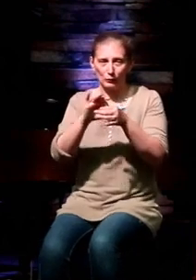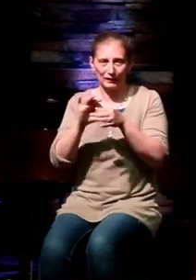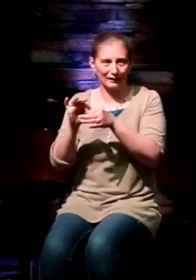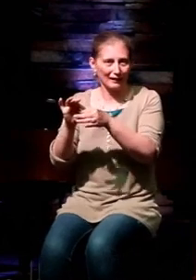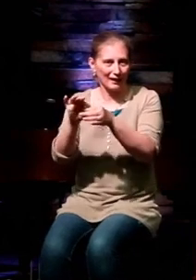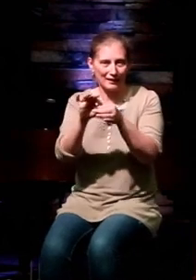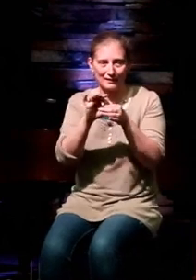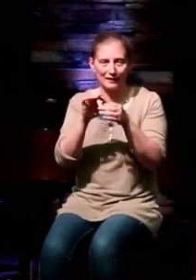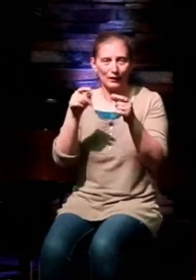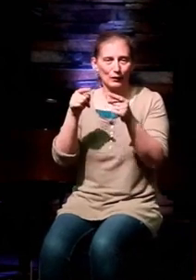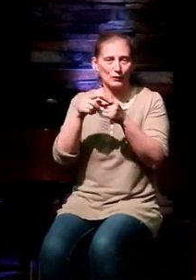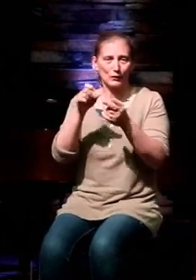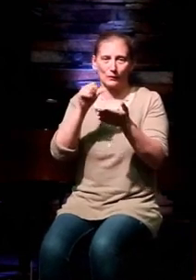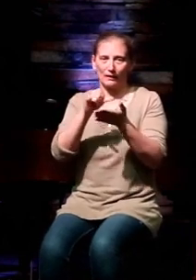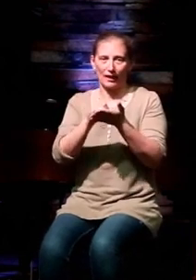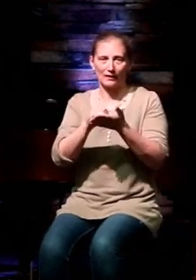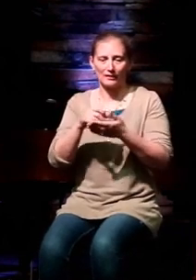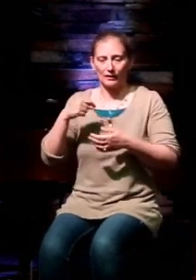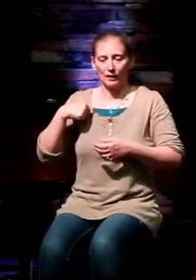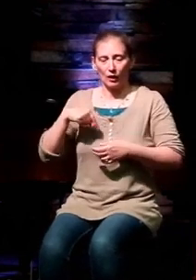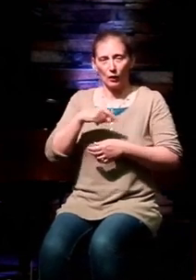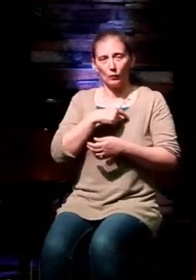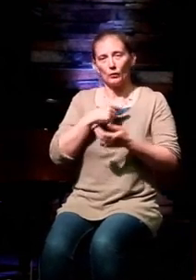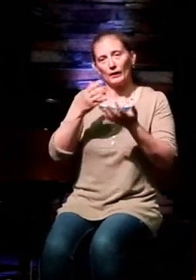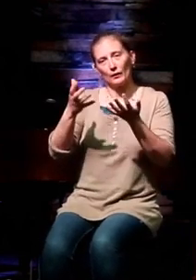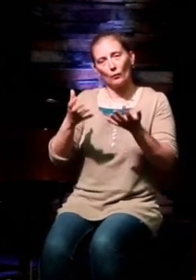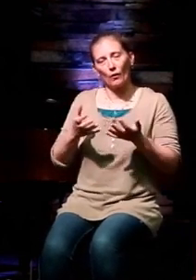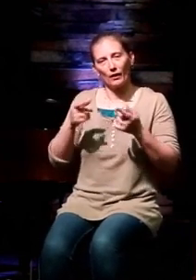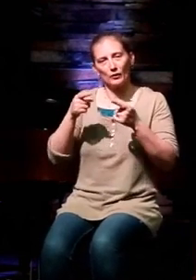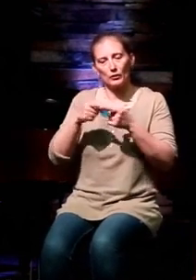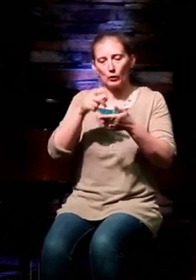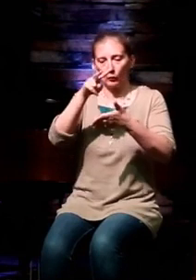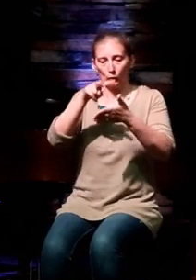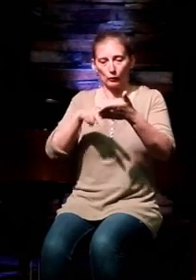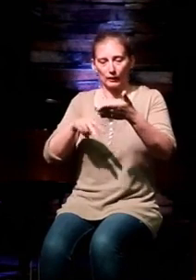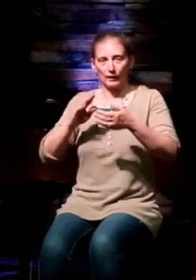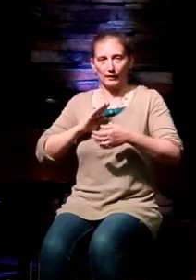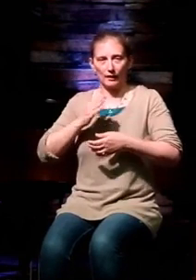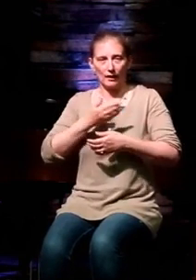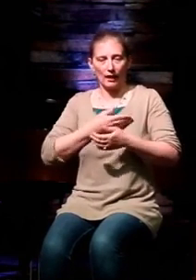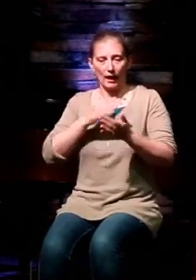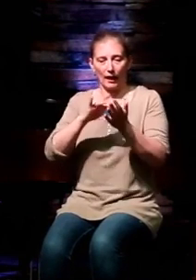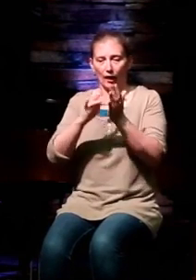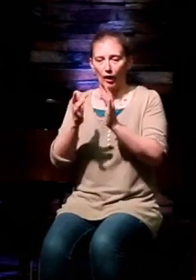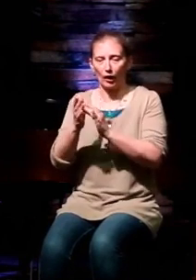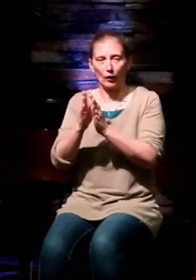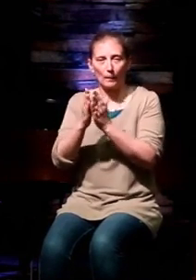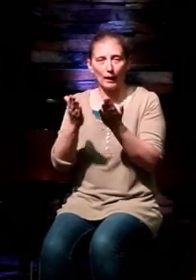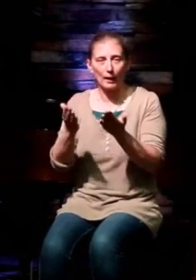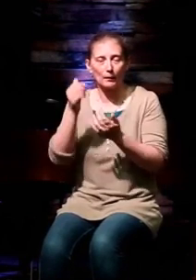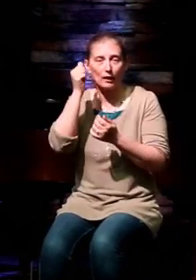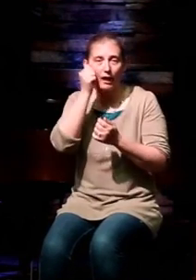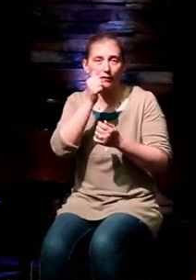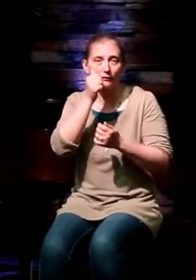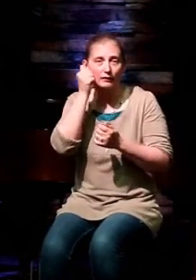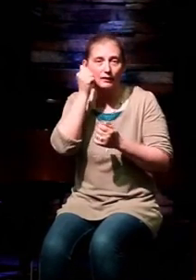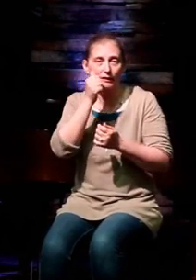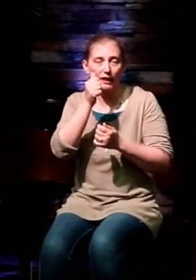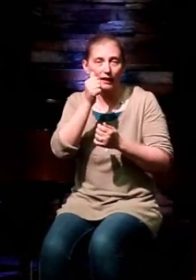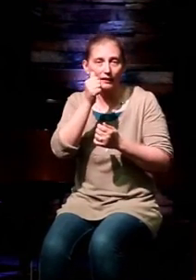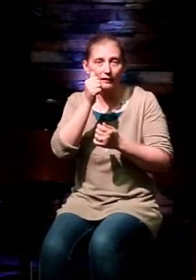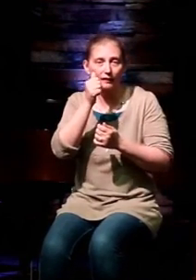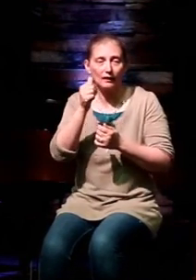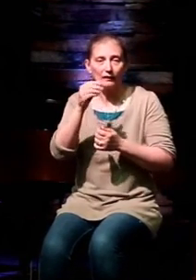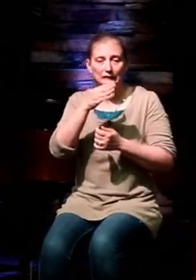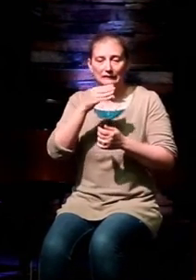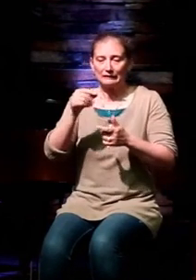doing what's right. You might say, well, I want to start reading my Bible every day. And maybe you get off to a roaring start, you start reading 3 days in a